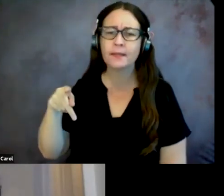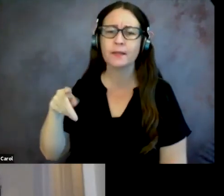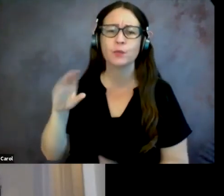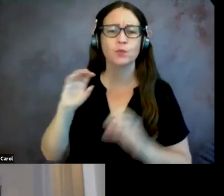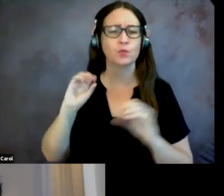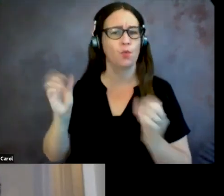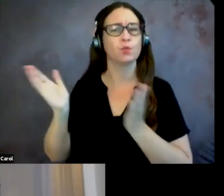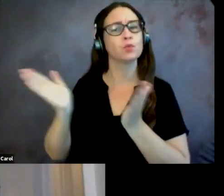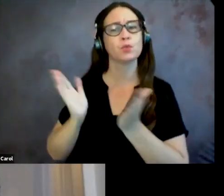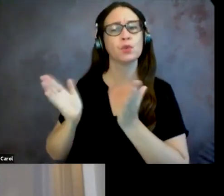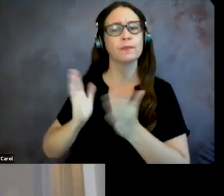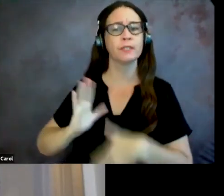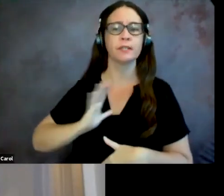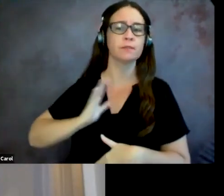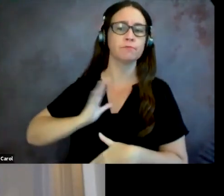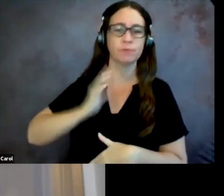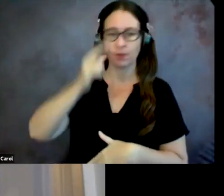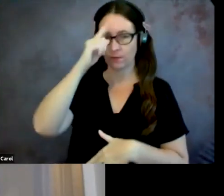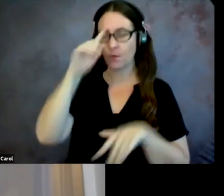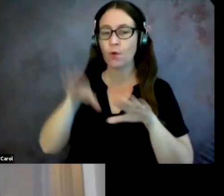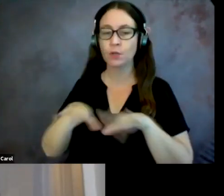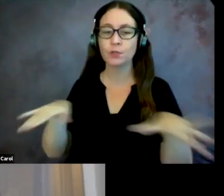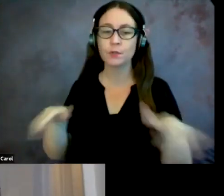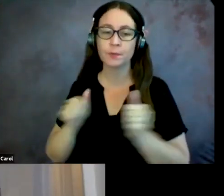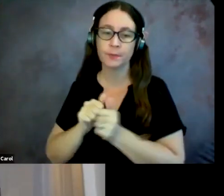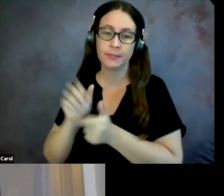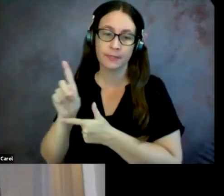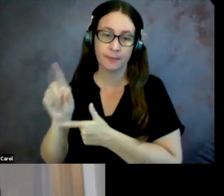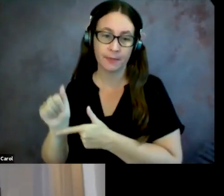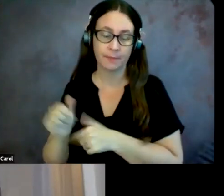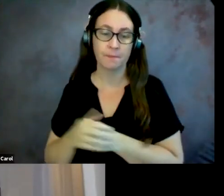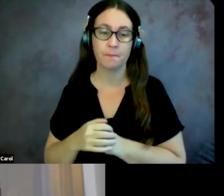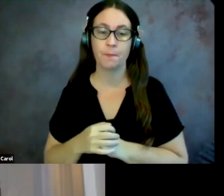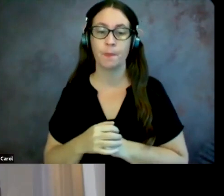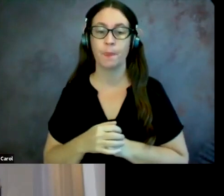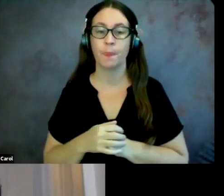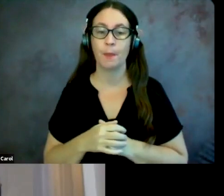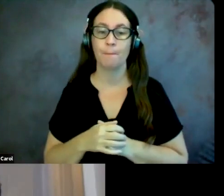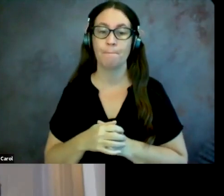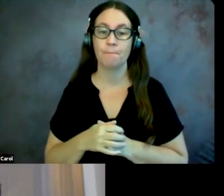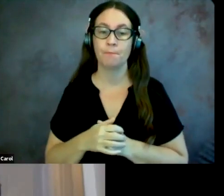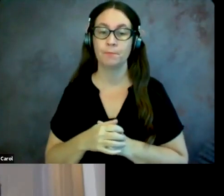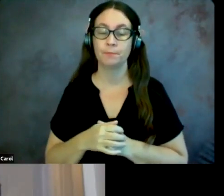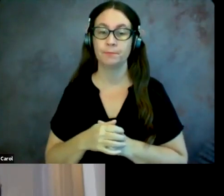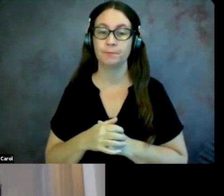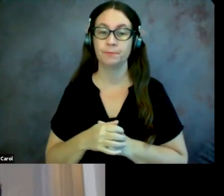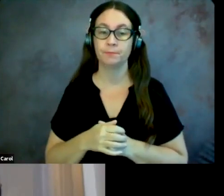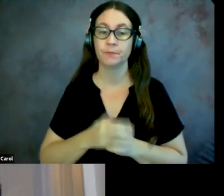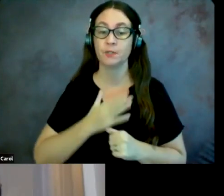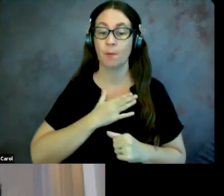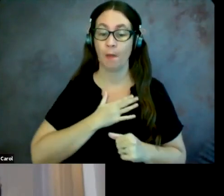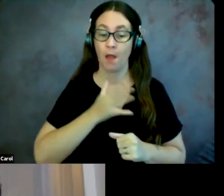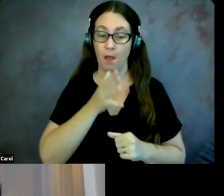services for children with disabilities. So my mom, she had a great